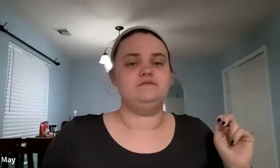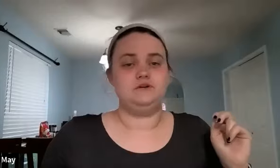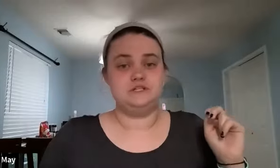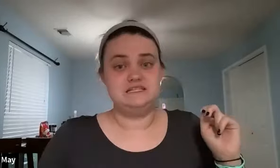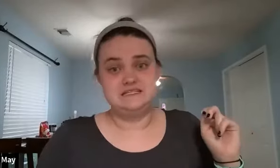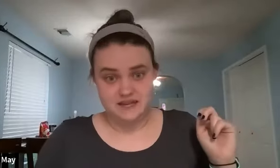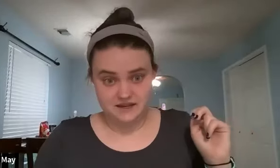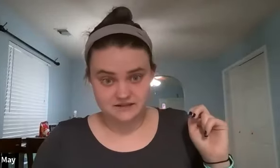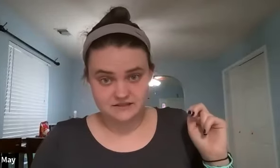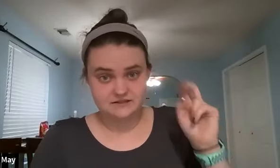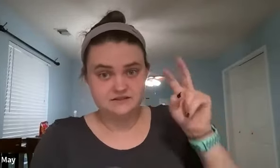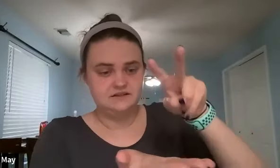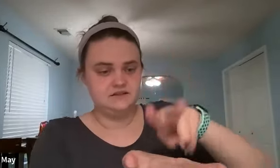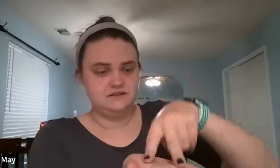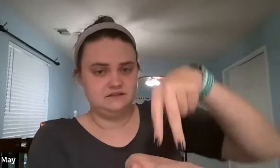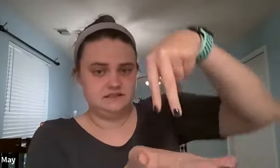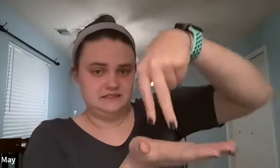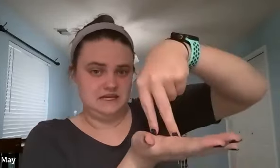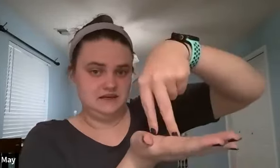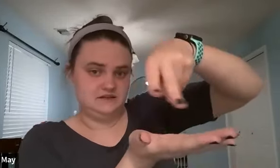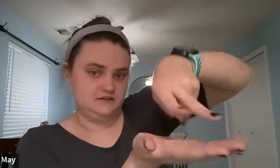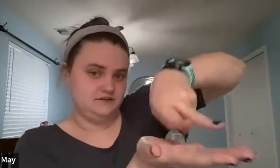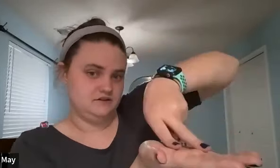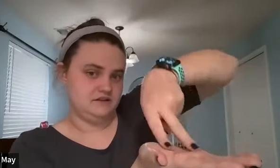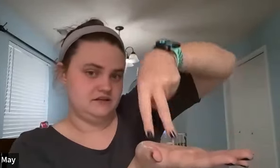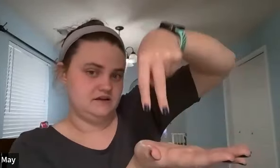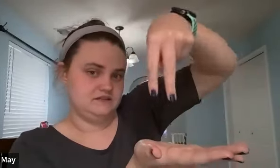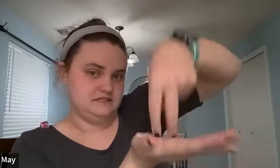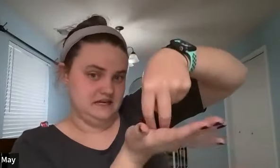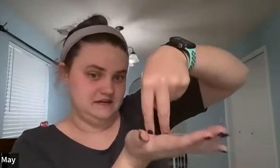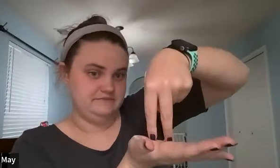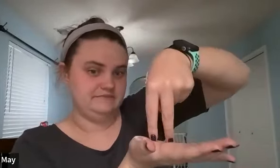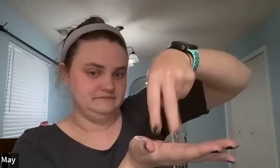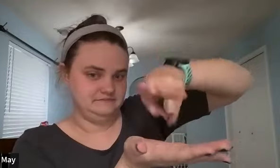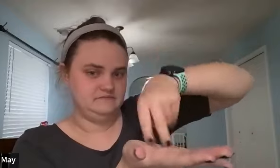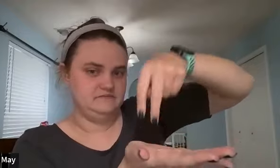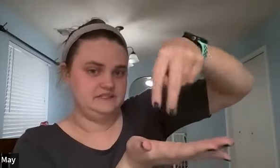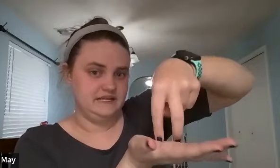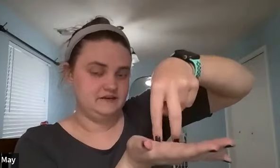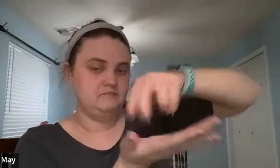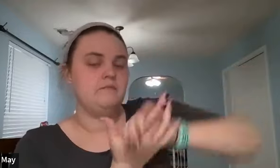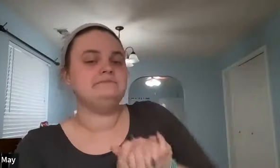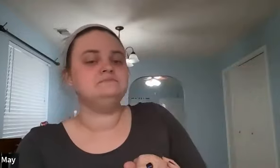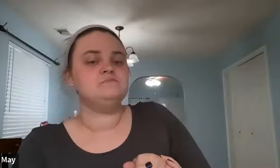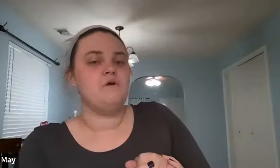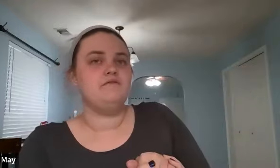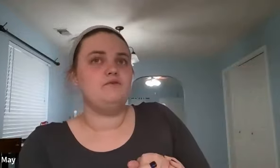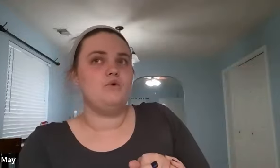For stand, stand. So you start laying down, stand. Stand.